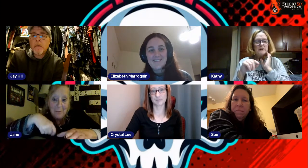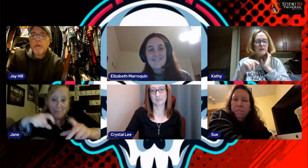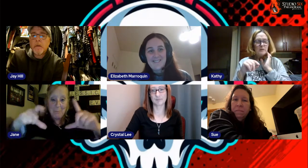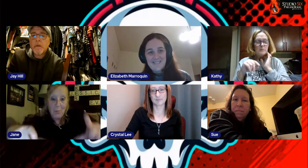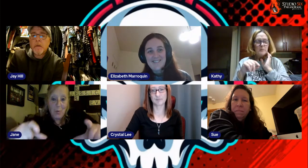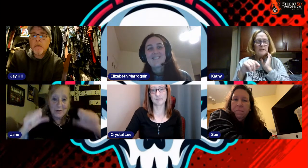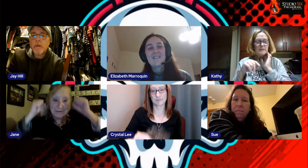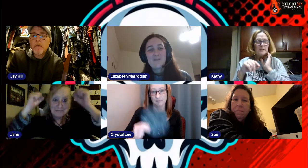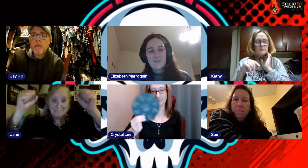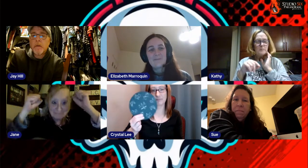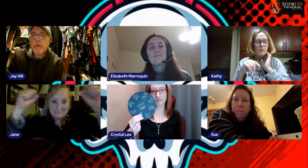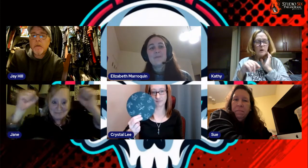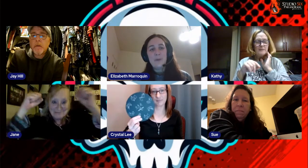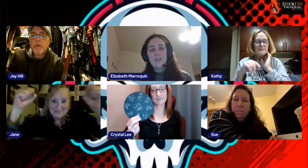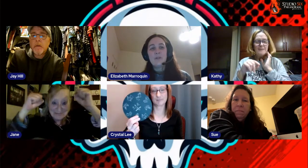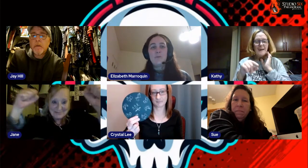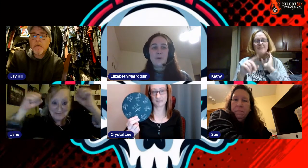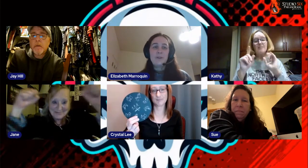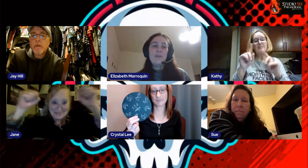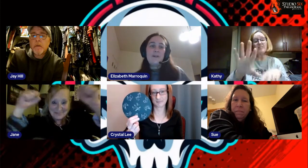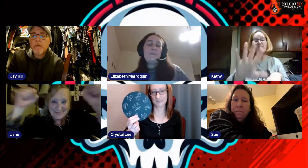Orson's pendulum board.